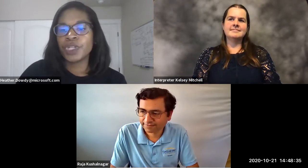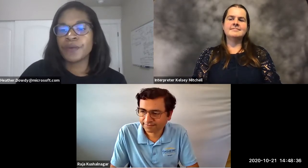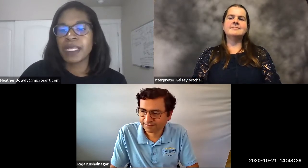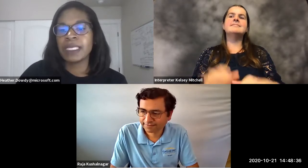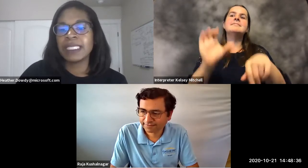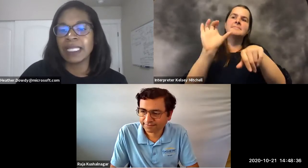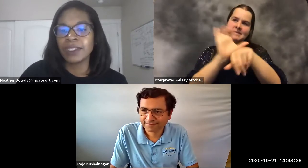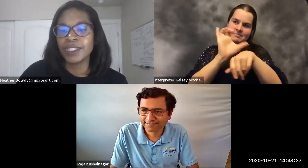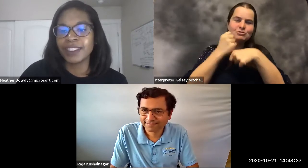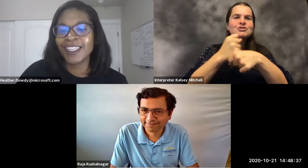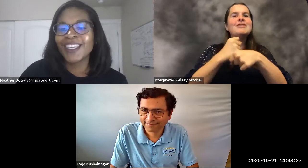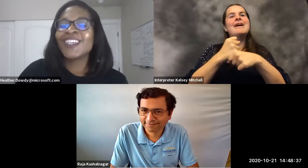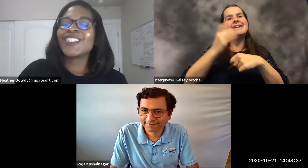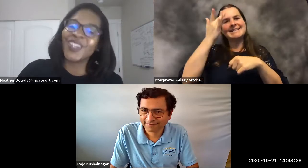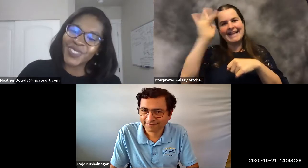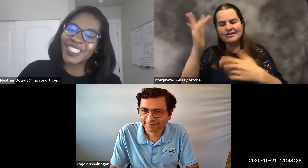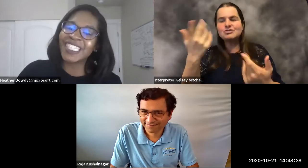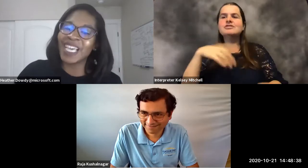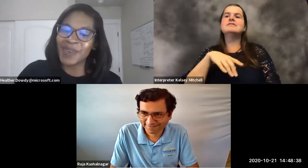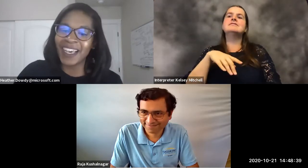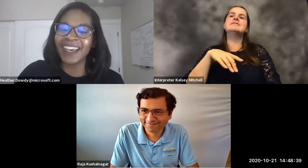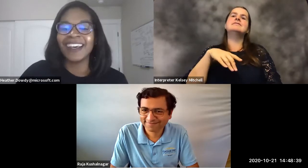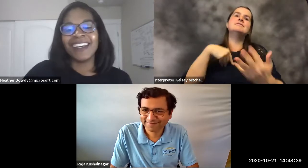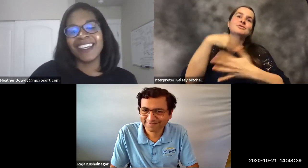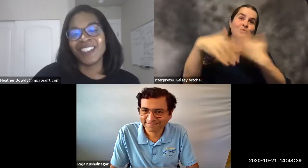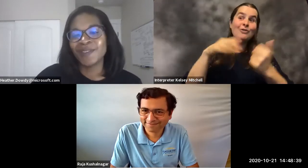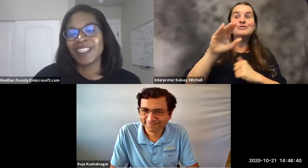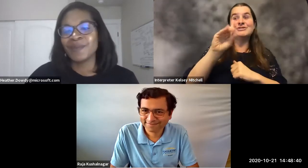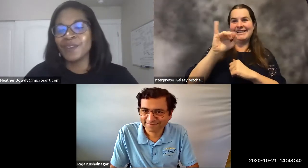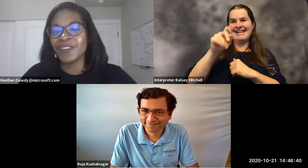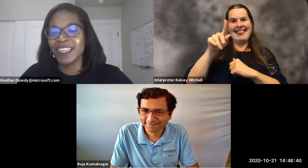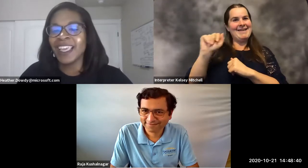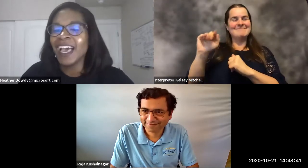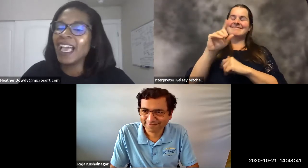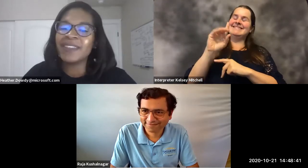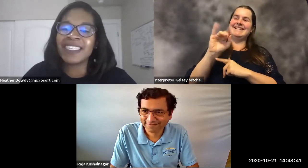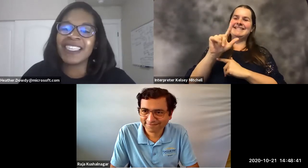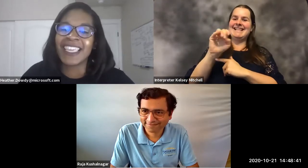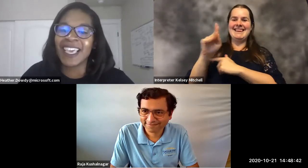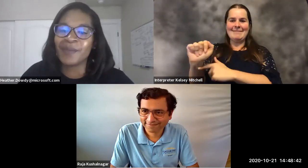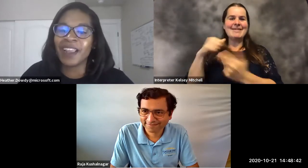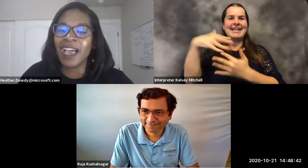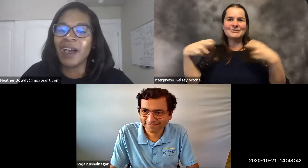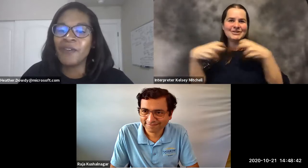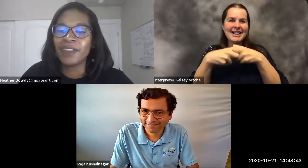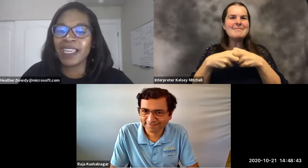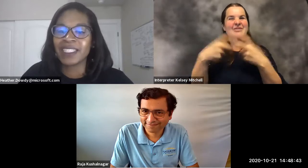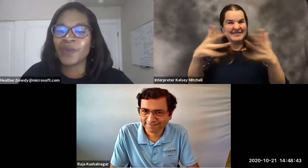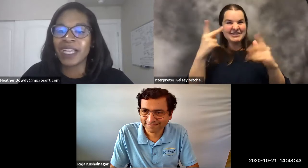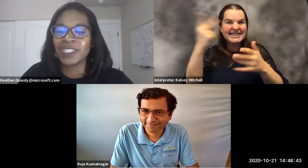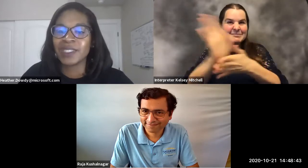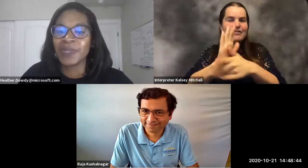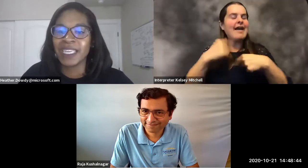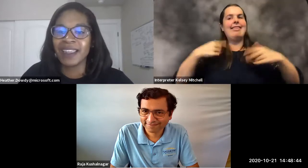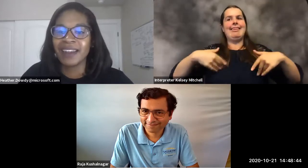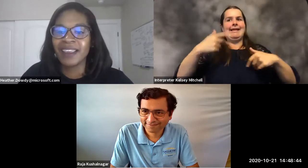Computer generated intelligence. Social Dilemma. You've seen the movie. I haven't seen that yet, but hopefully I get to